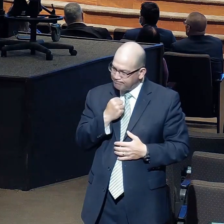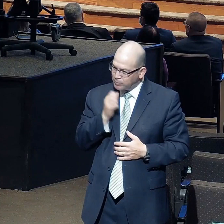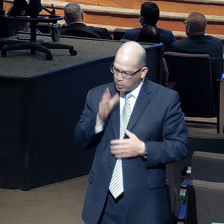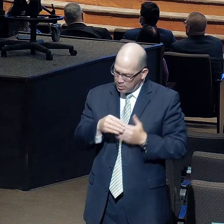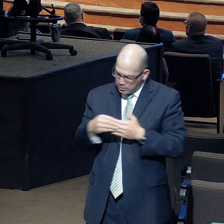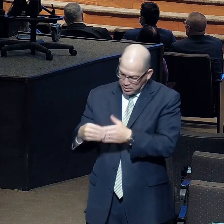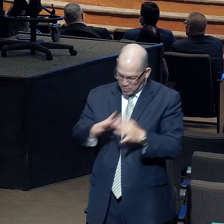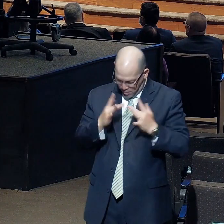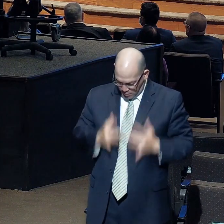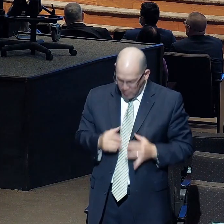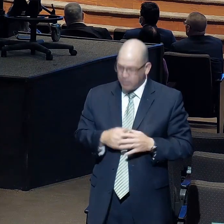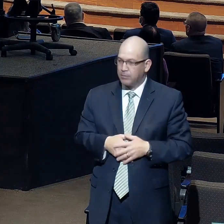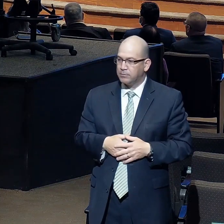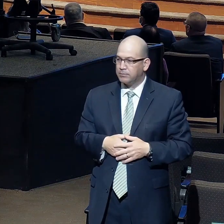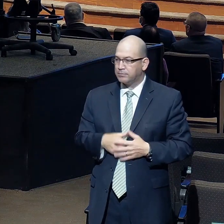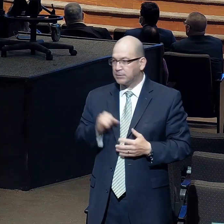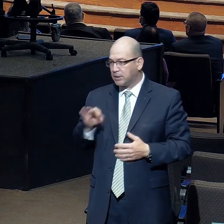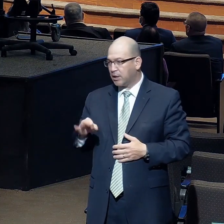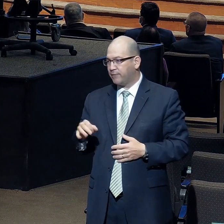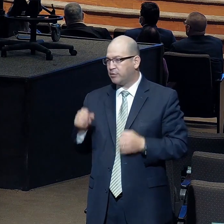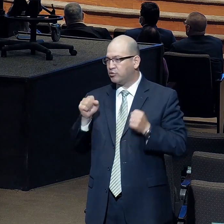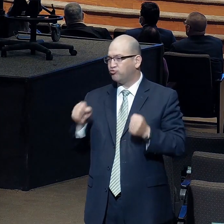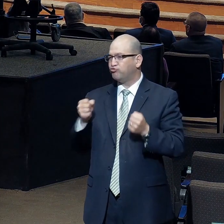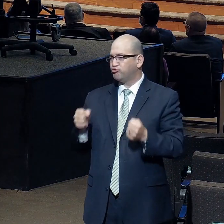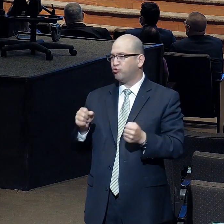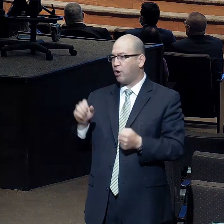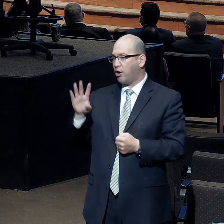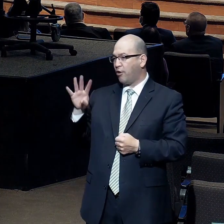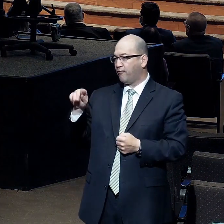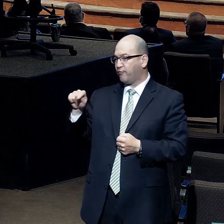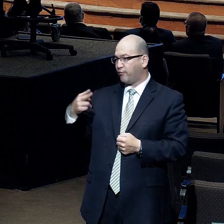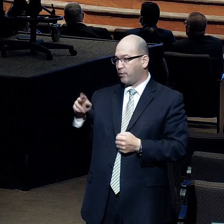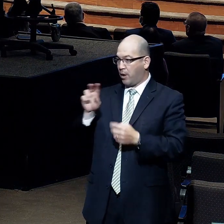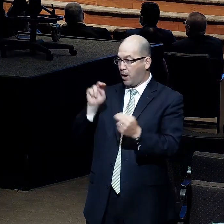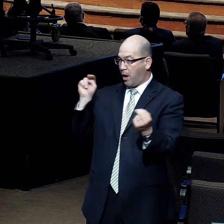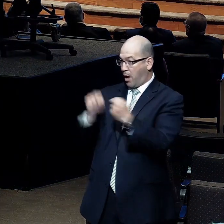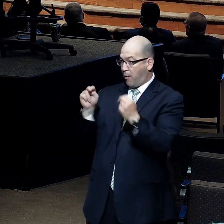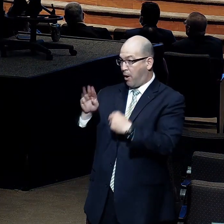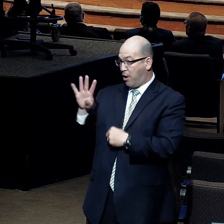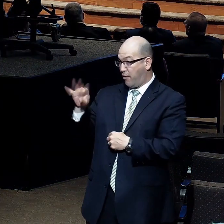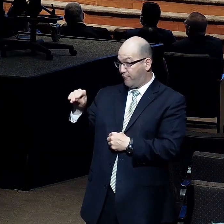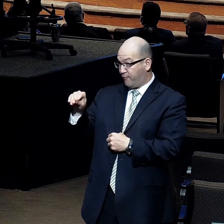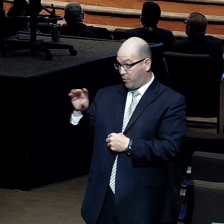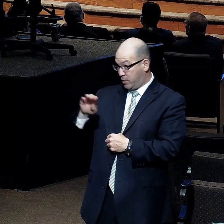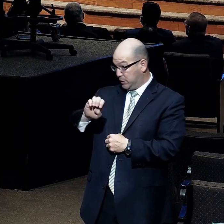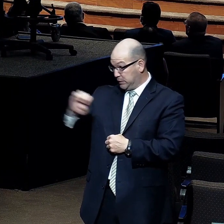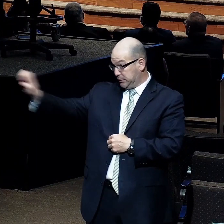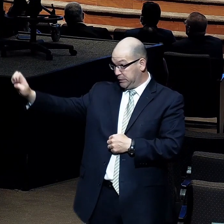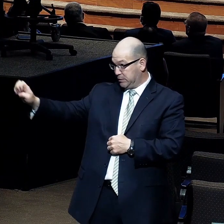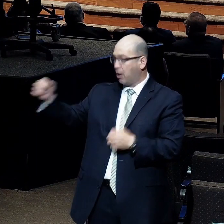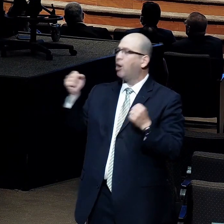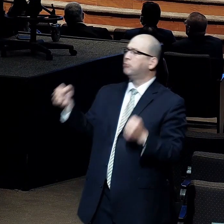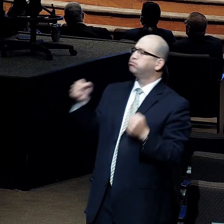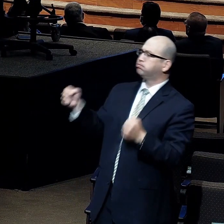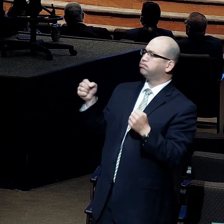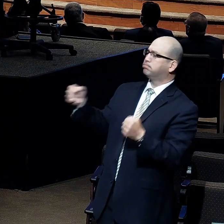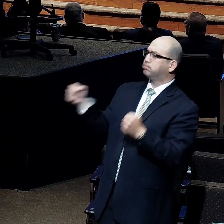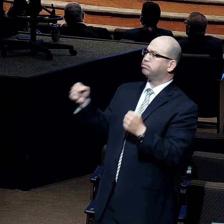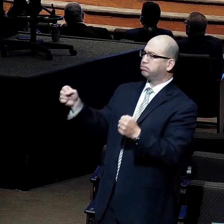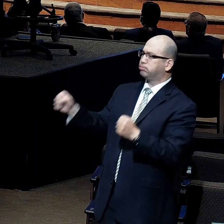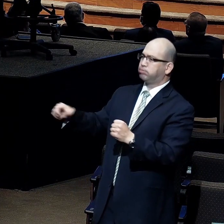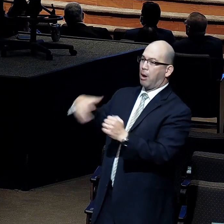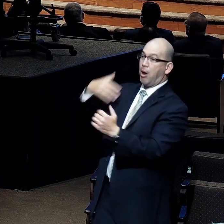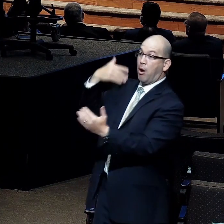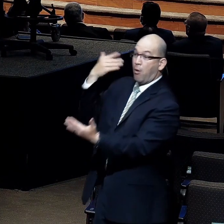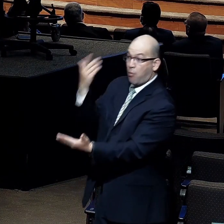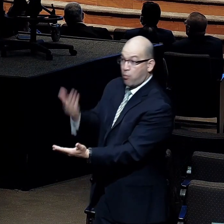on the 40 and drive east and just keep driving and never stop, you're going to end up in a place called Wilmington, North Carolina. The 40 is the only one that goes across the